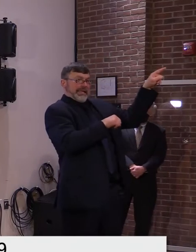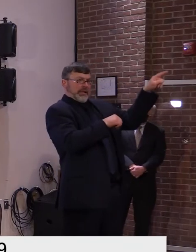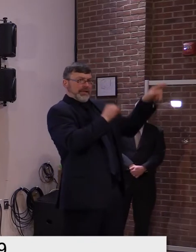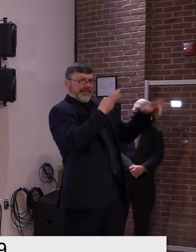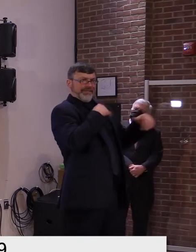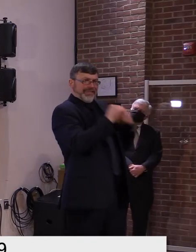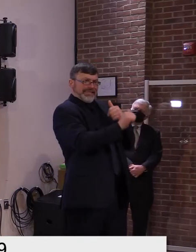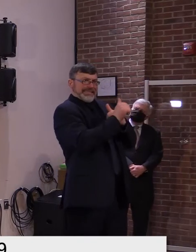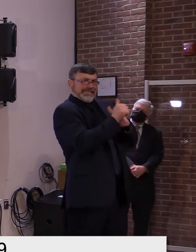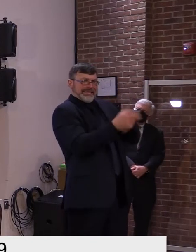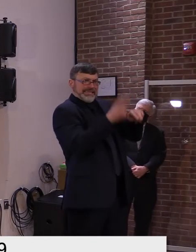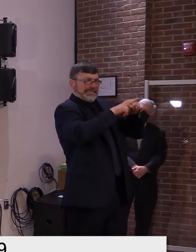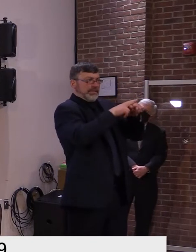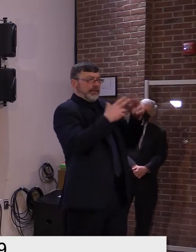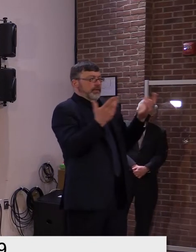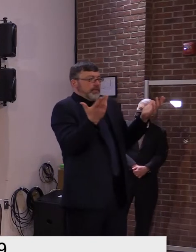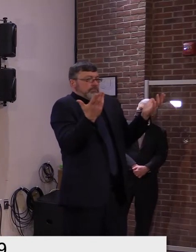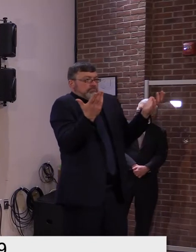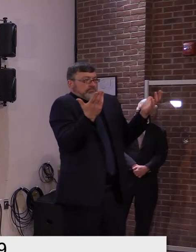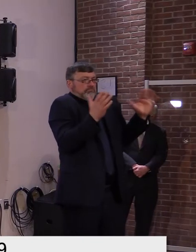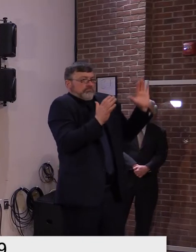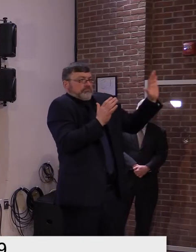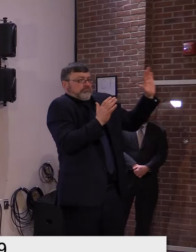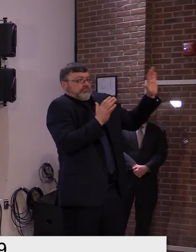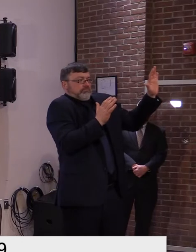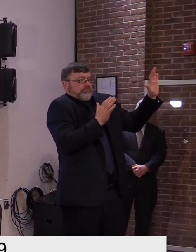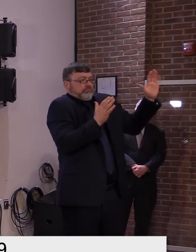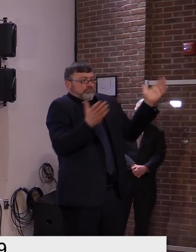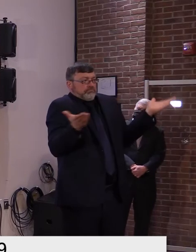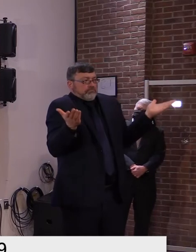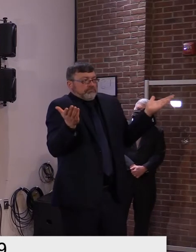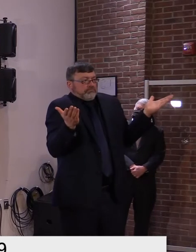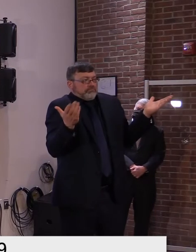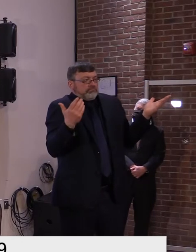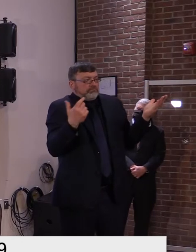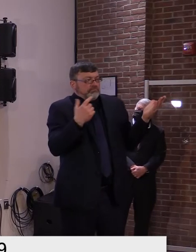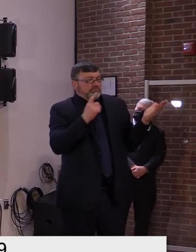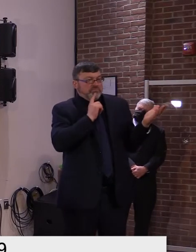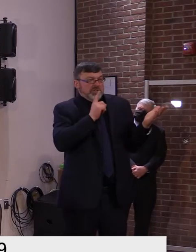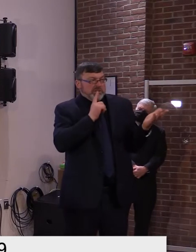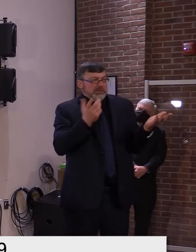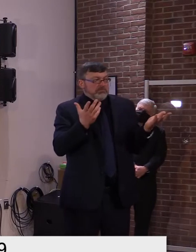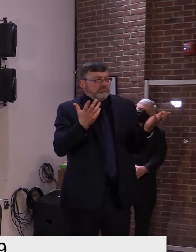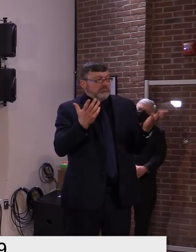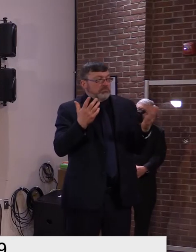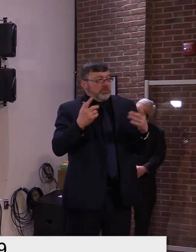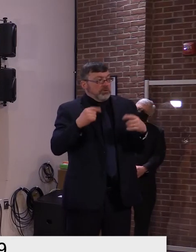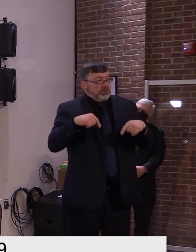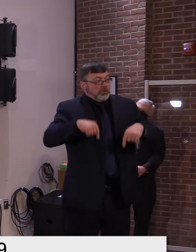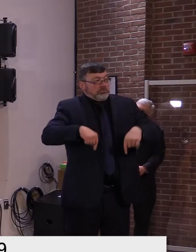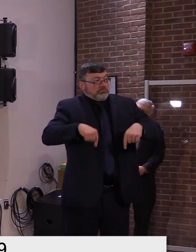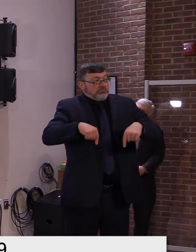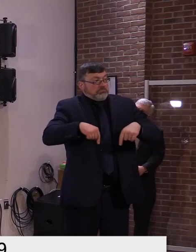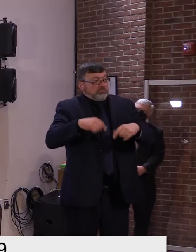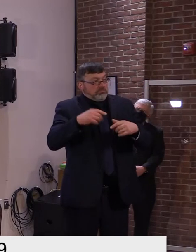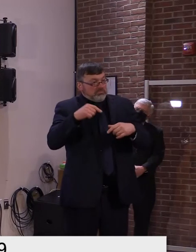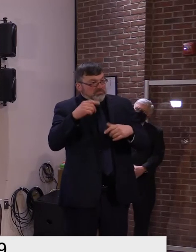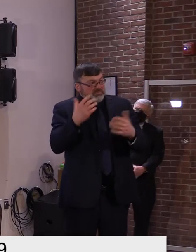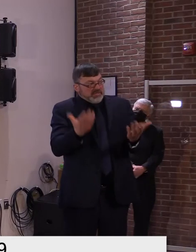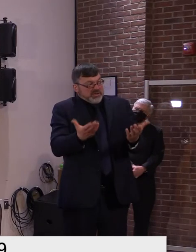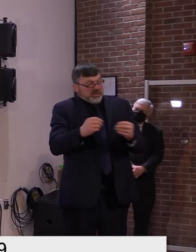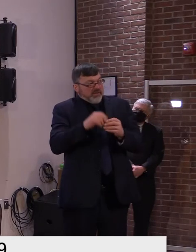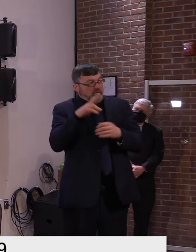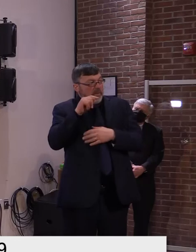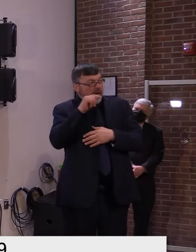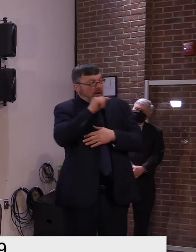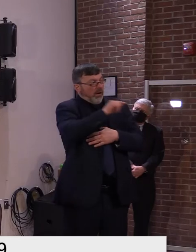natural infections, it's certainly a good argument to make. But at this point, you know, the per capita distribution is the way that the